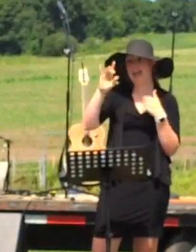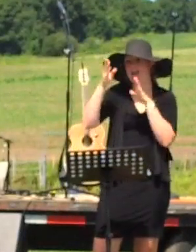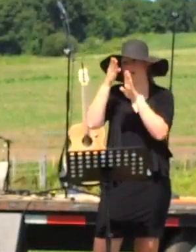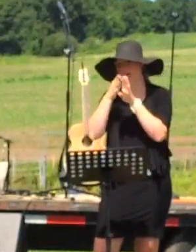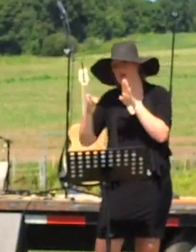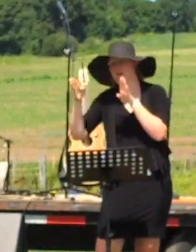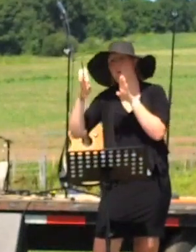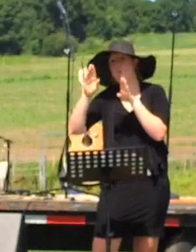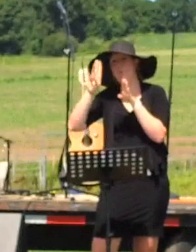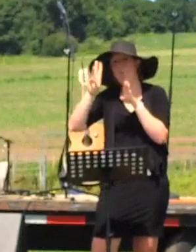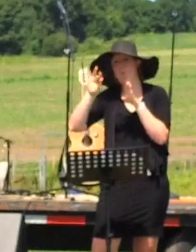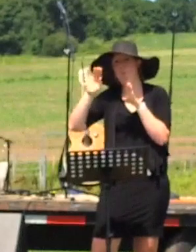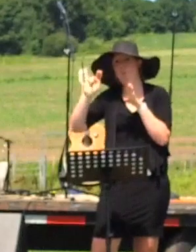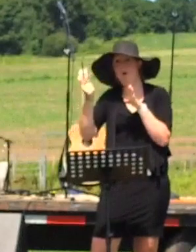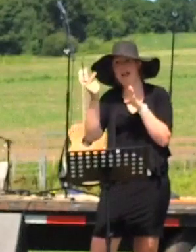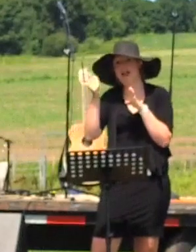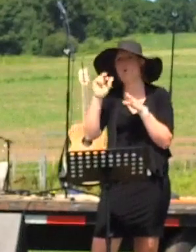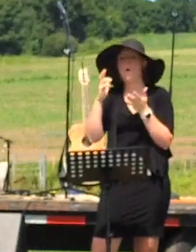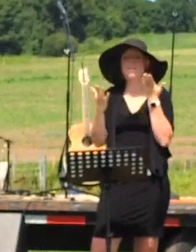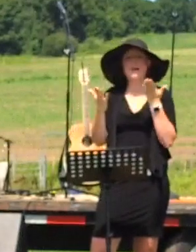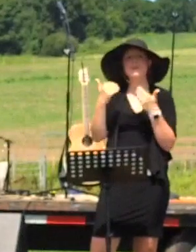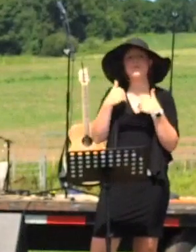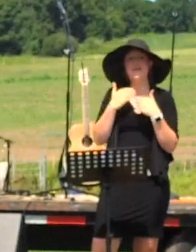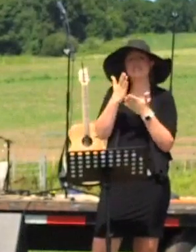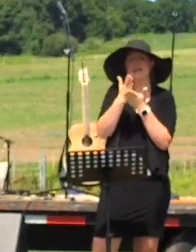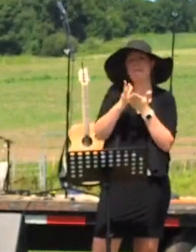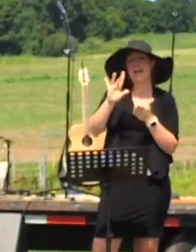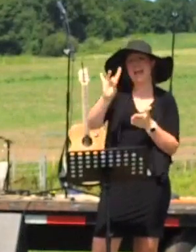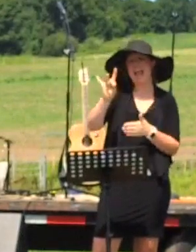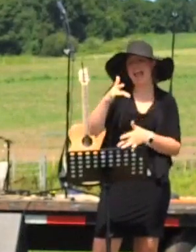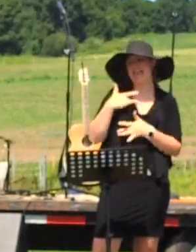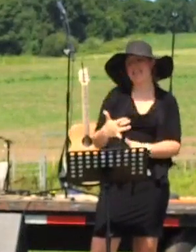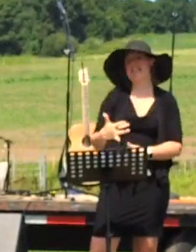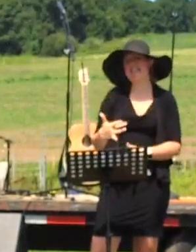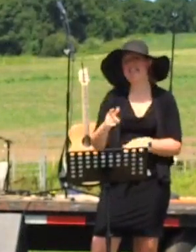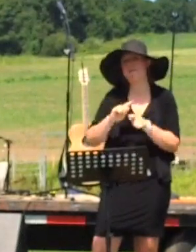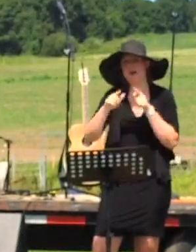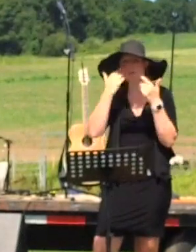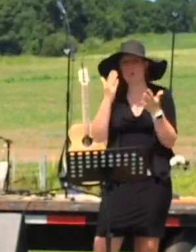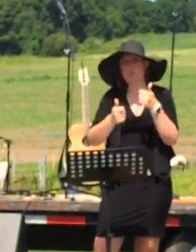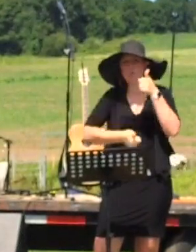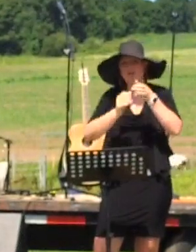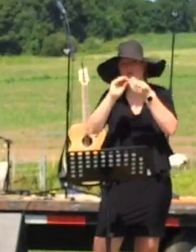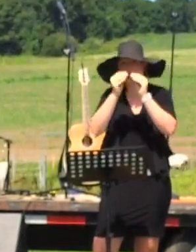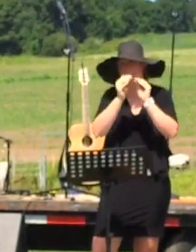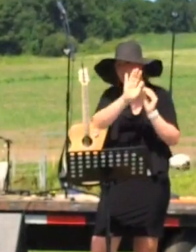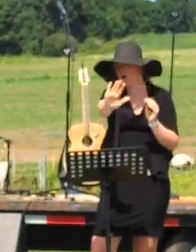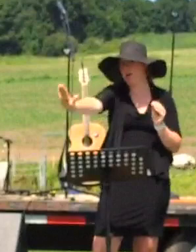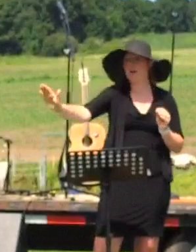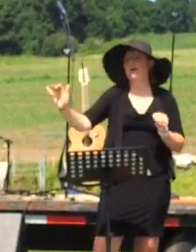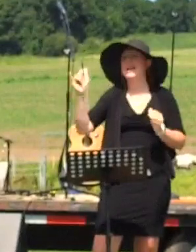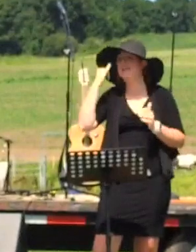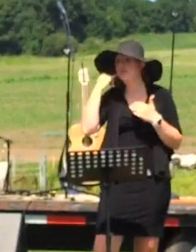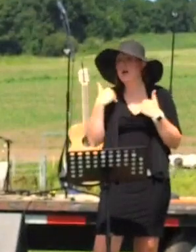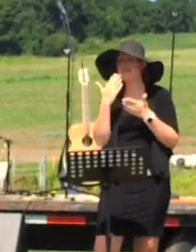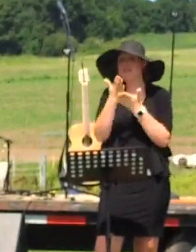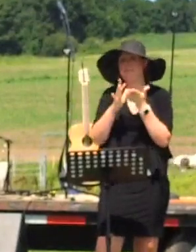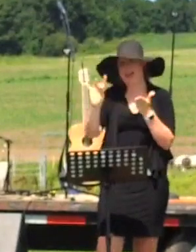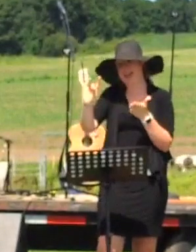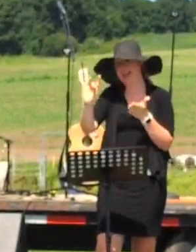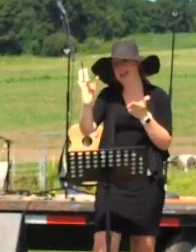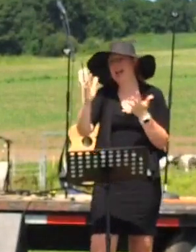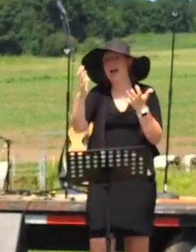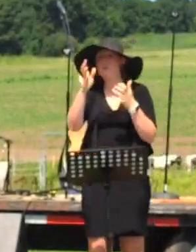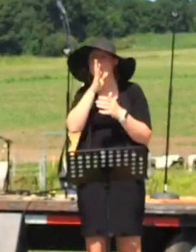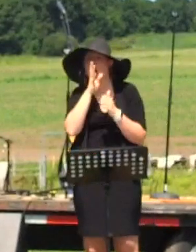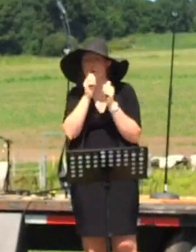maybe you have eight tendencies, even if you haven't really figured out what your type is. So if that's the case, I want to talk to you